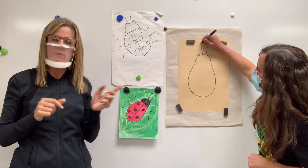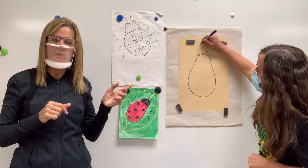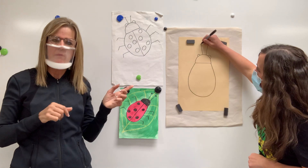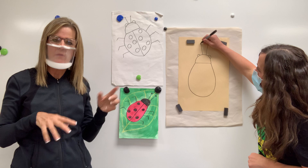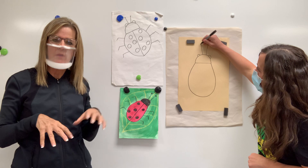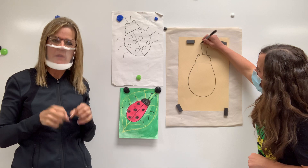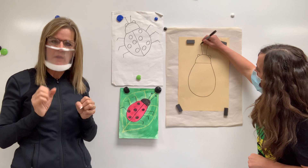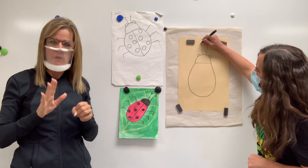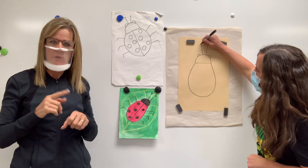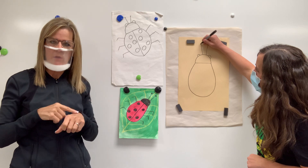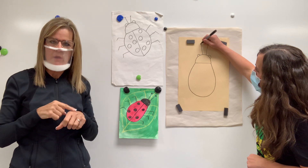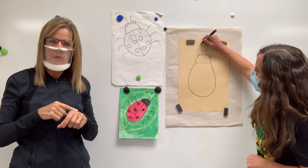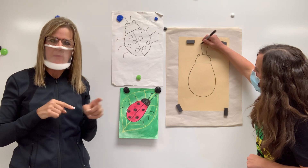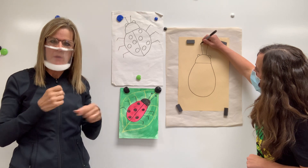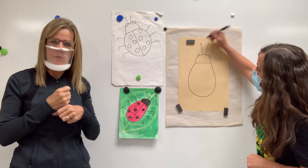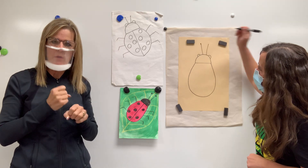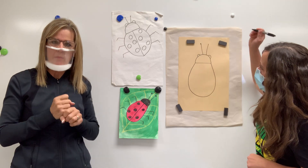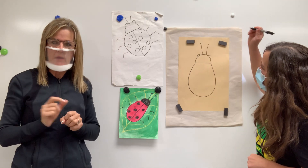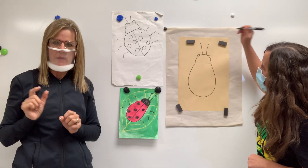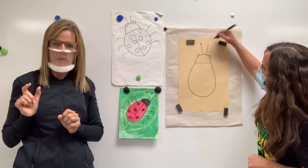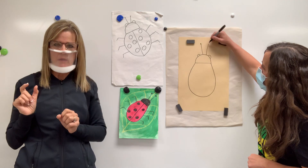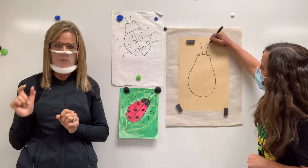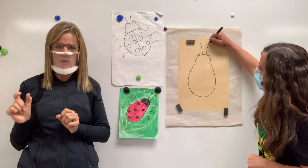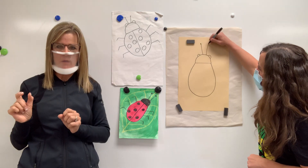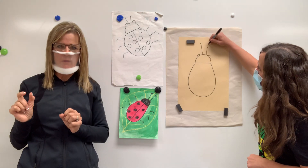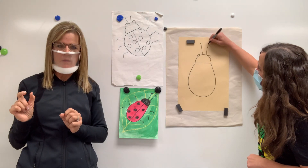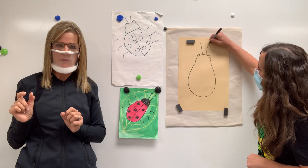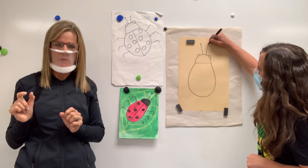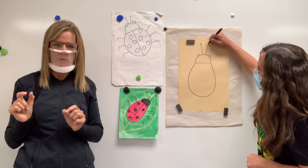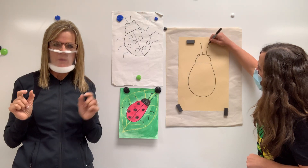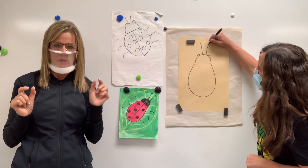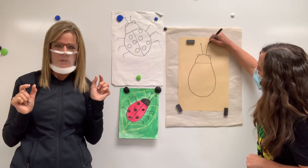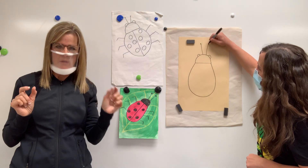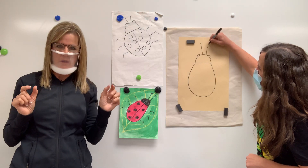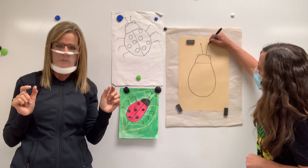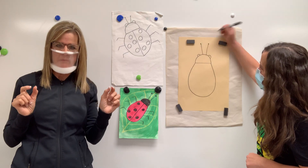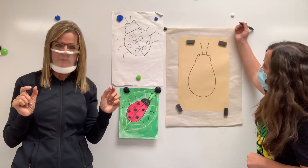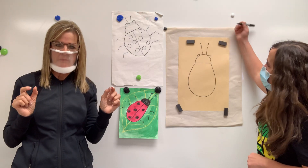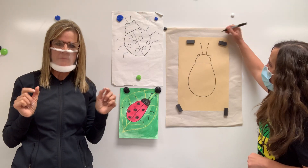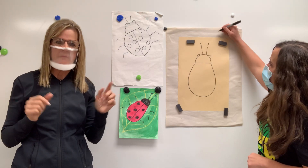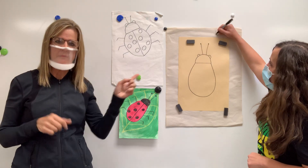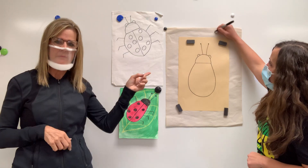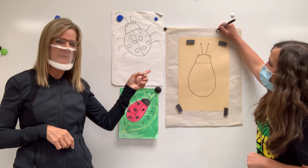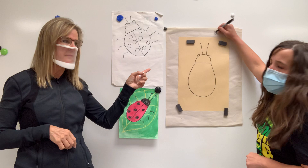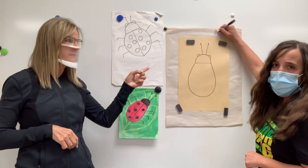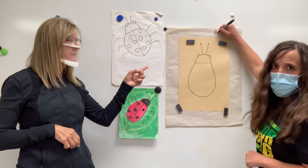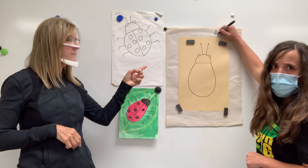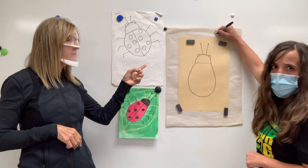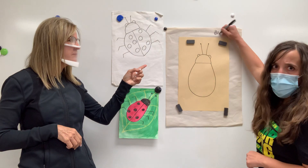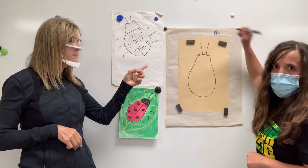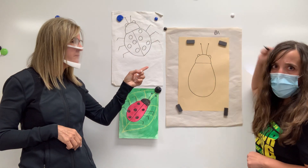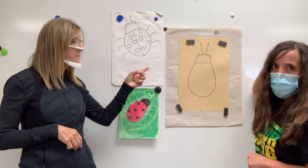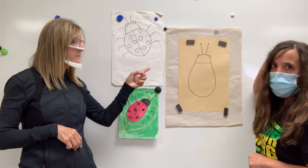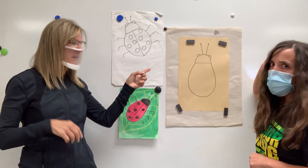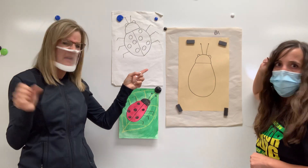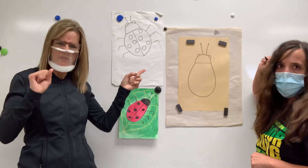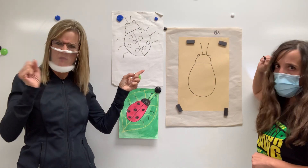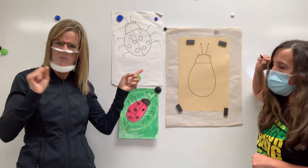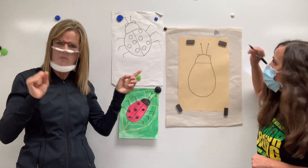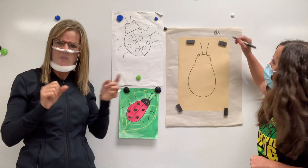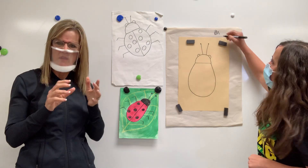time and you're gonna make a little dot on one side, a little dot on the other side. Did I scribble scrabble like